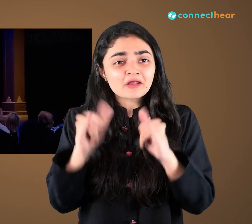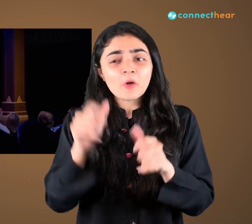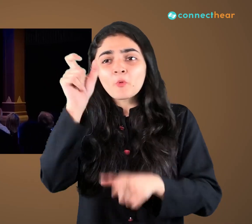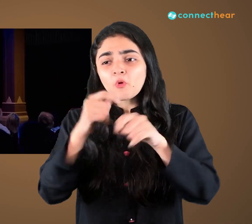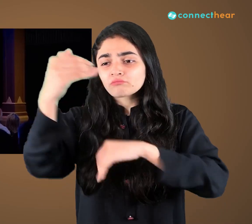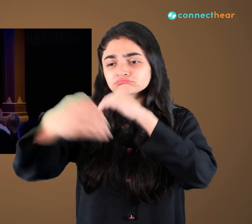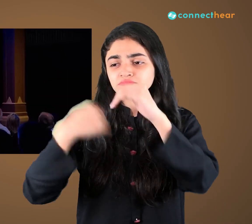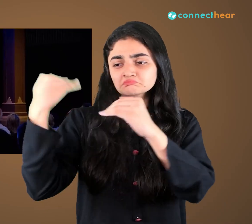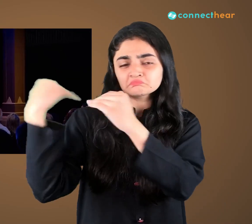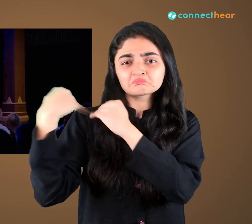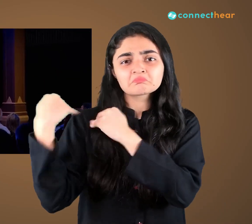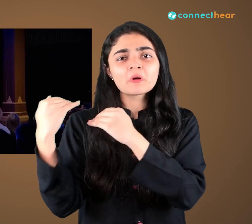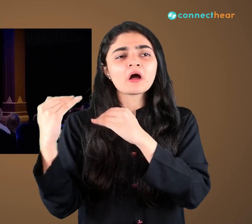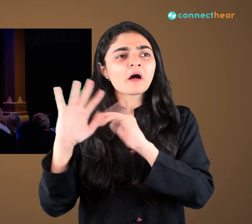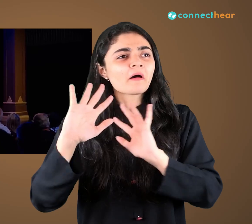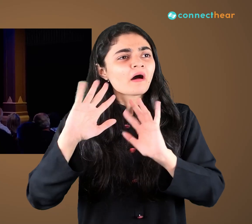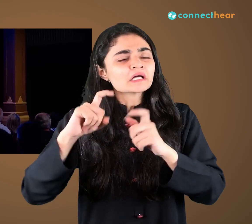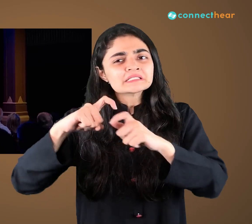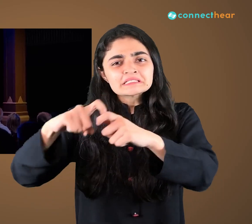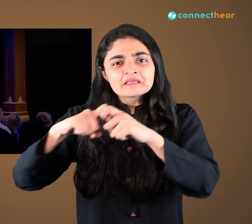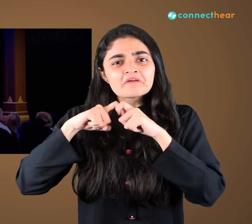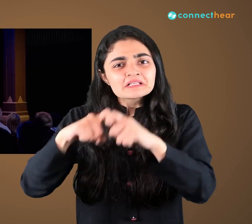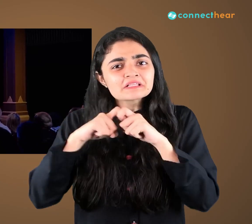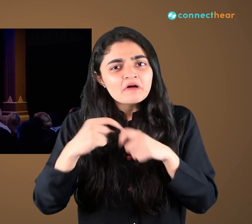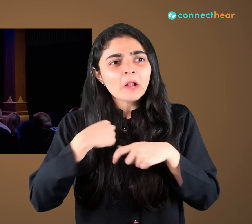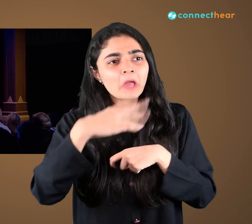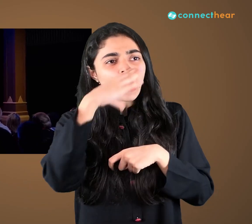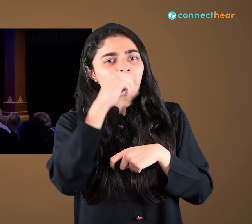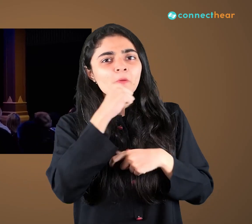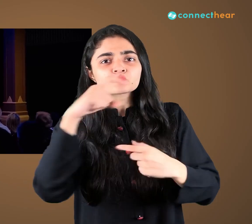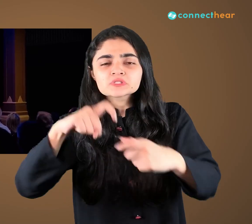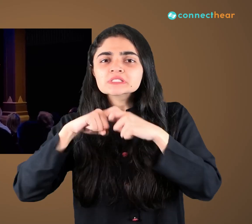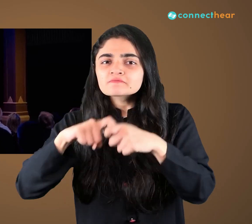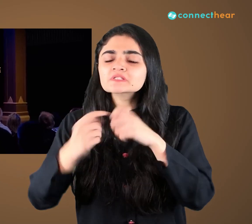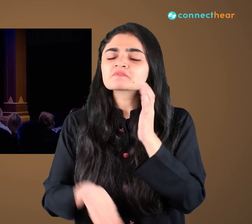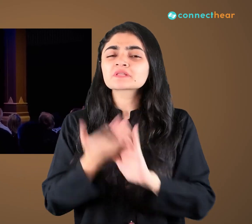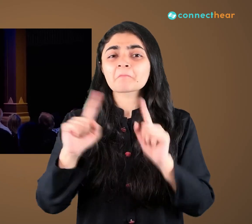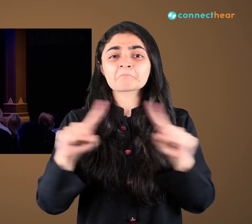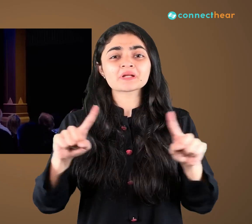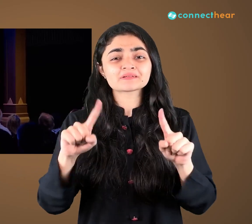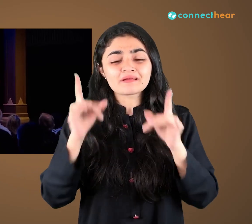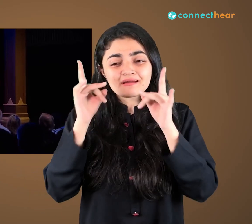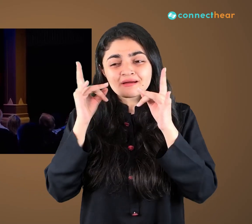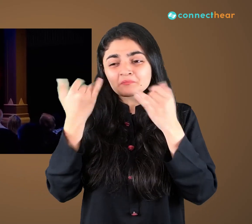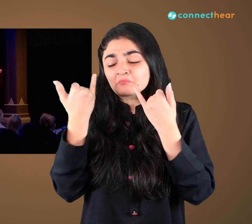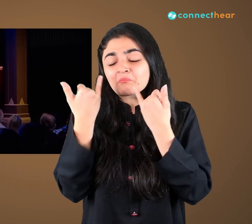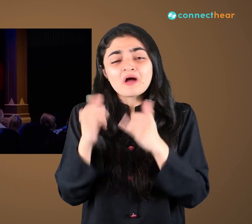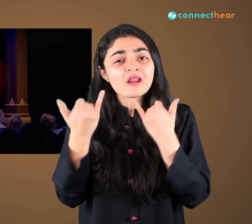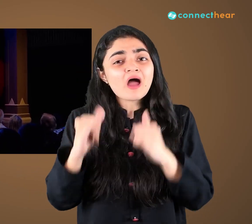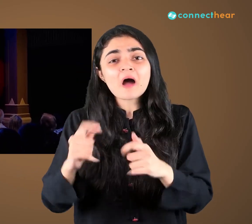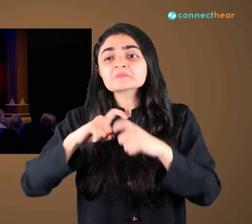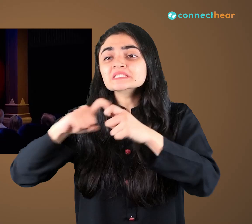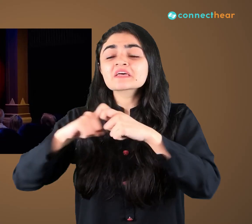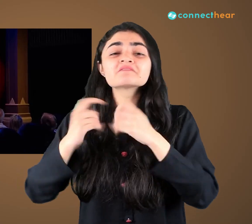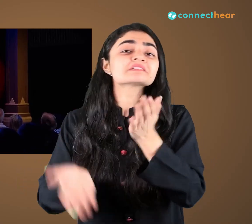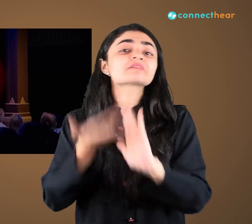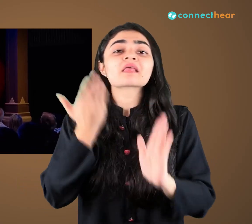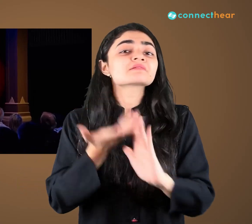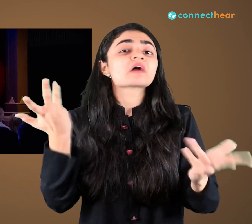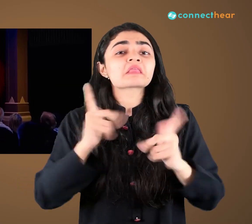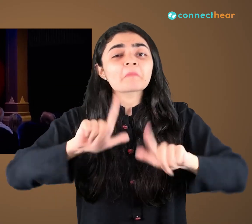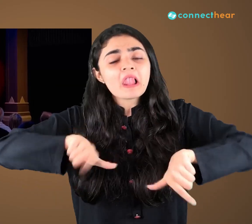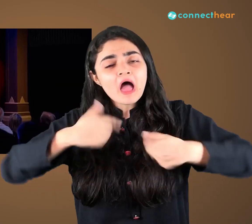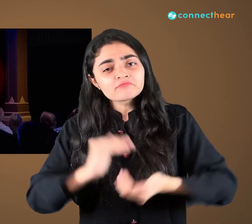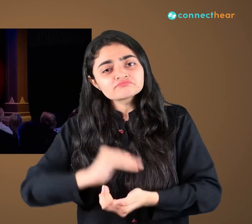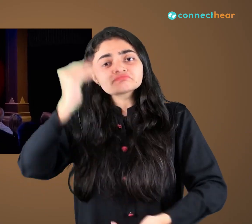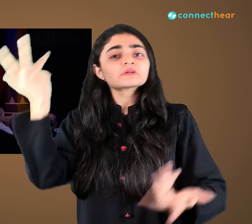It's weird. People come up to me all the time and they have weird questions that they want to ask me about my parents. But the weirdest question that I've gotten over and